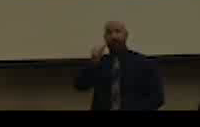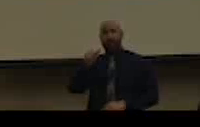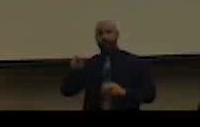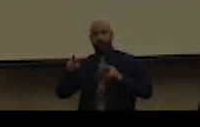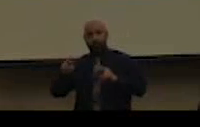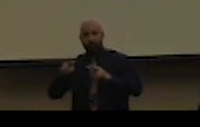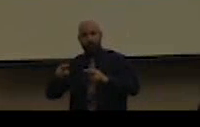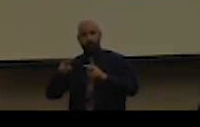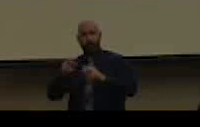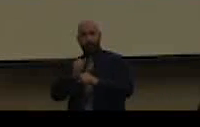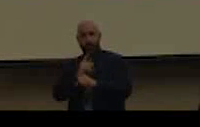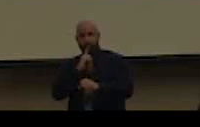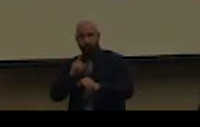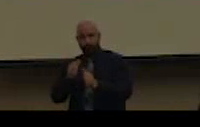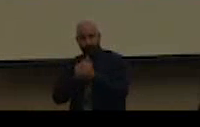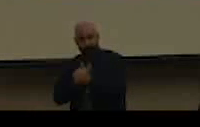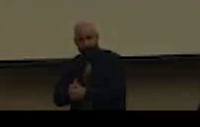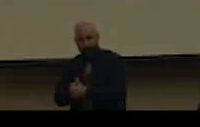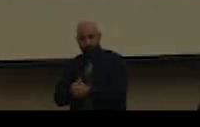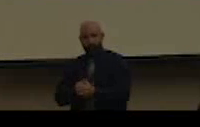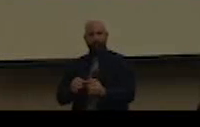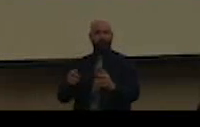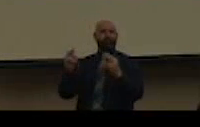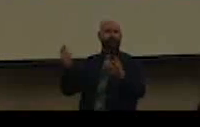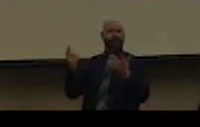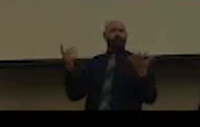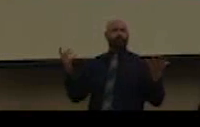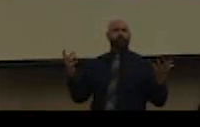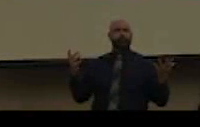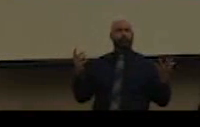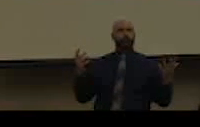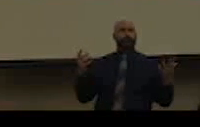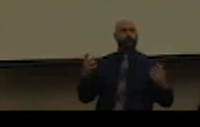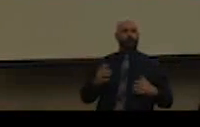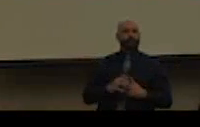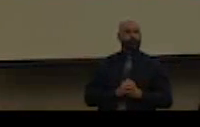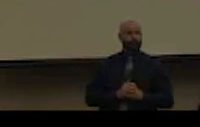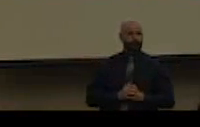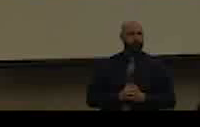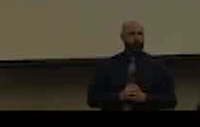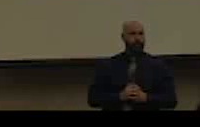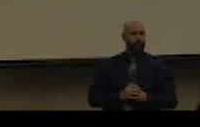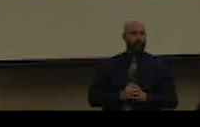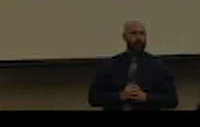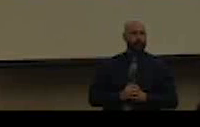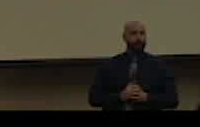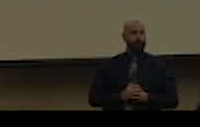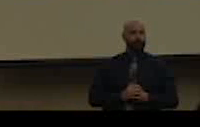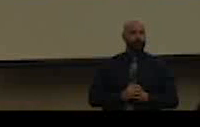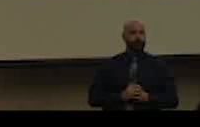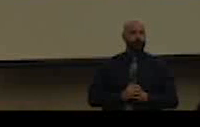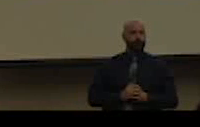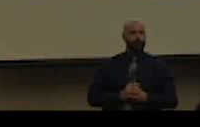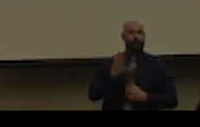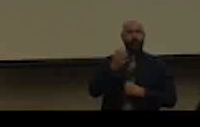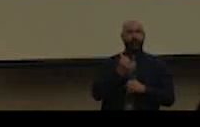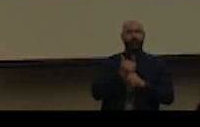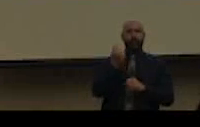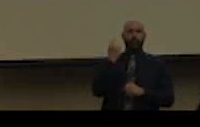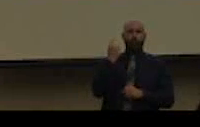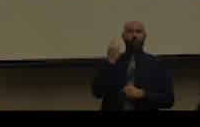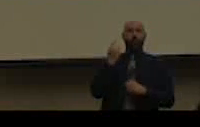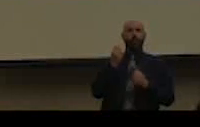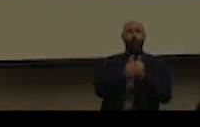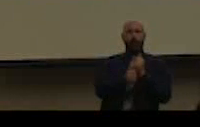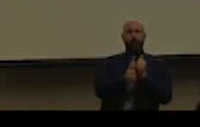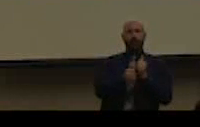navigation of the law that we passed was so unwieldy that nobody could ever the savings. So they go and they try to figure it out